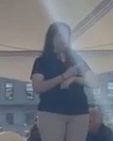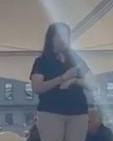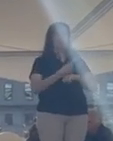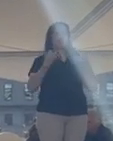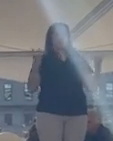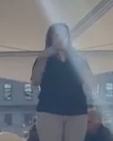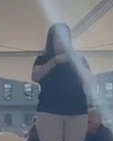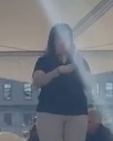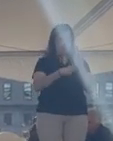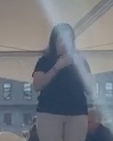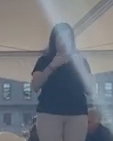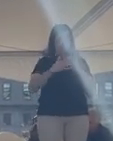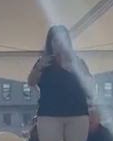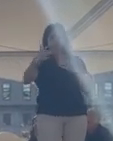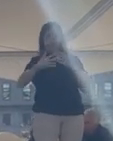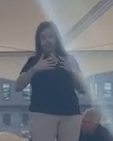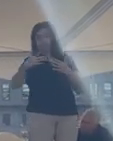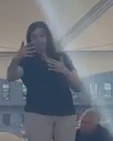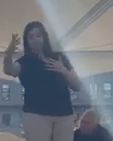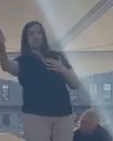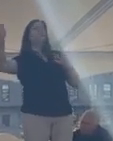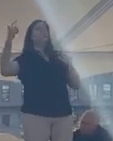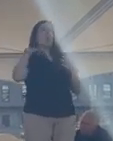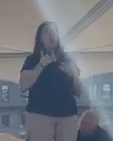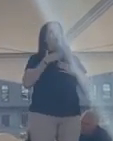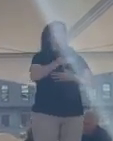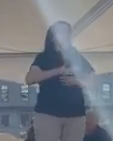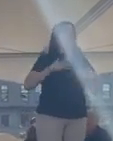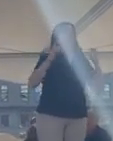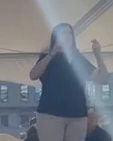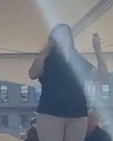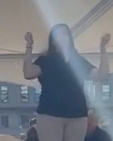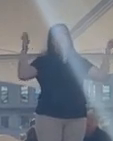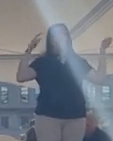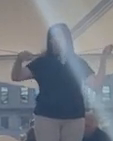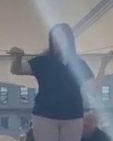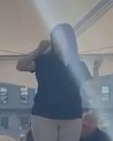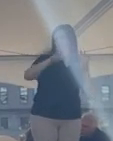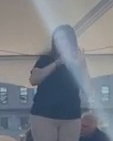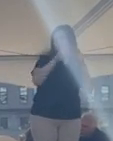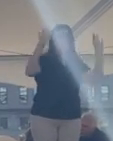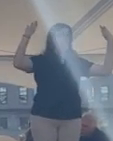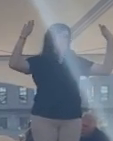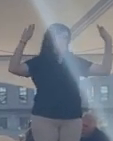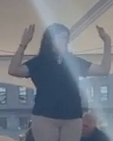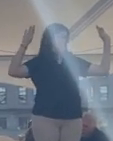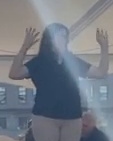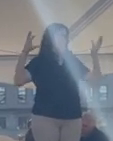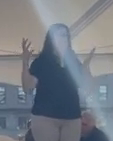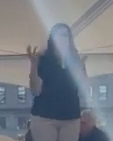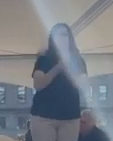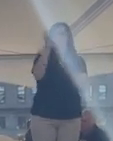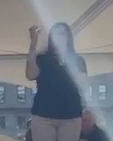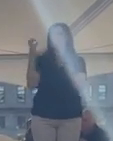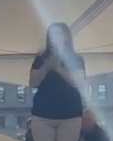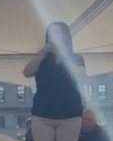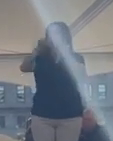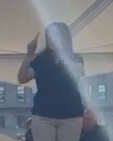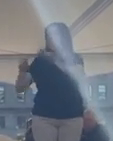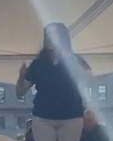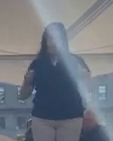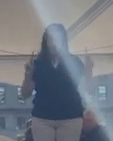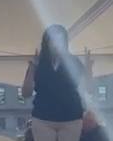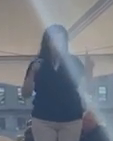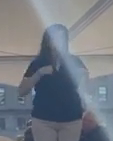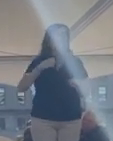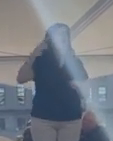and years to come, we appreciate and celebrate our freedoms and to take full advantage of opportunities.